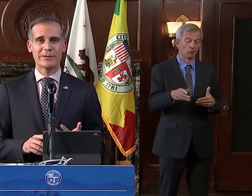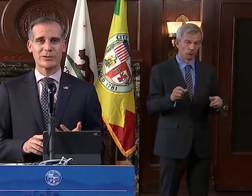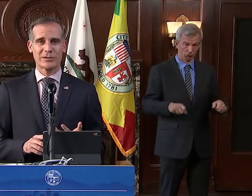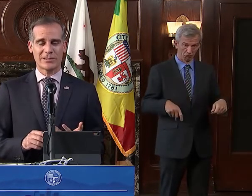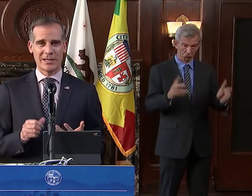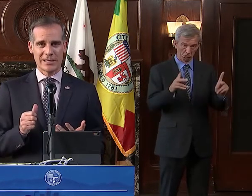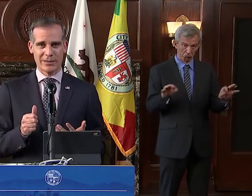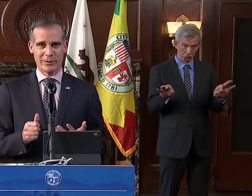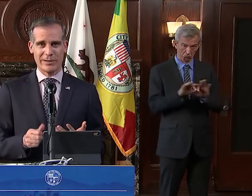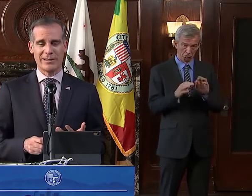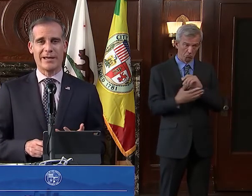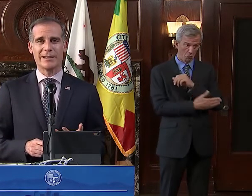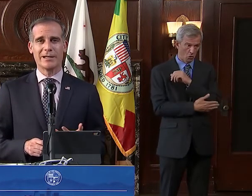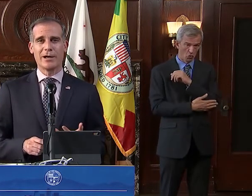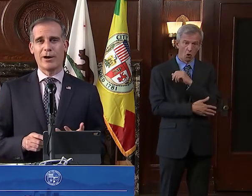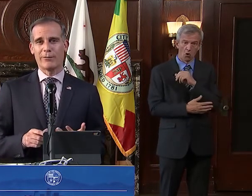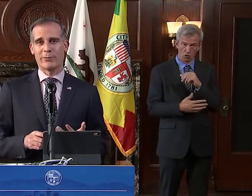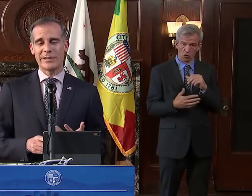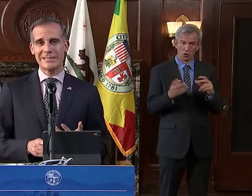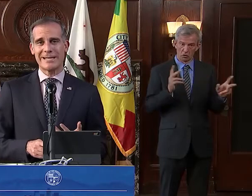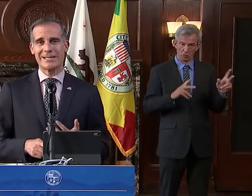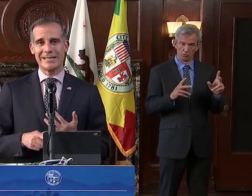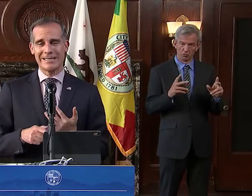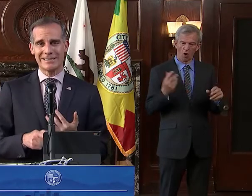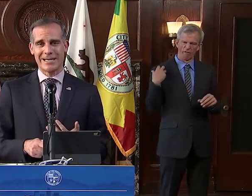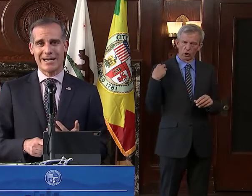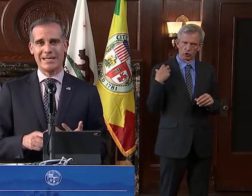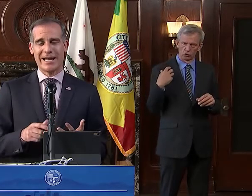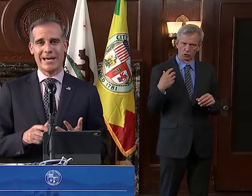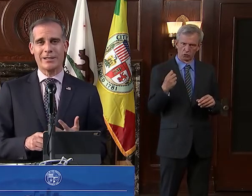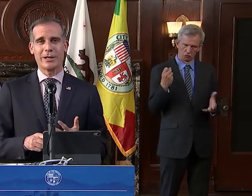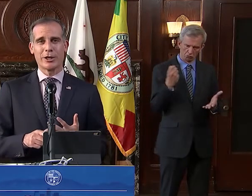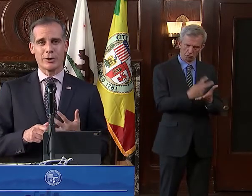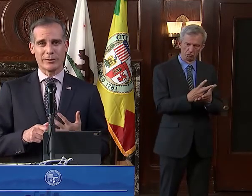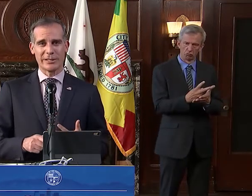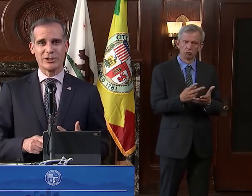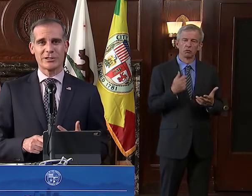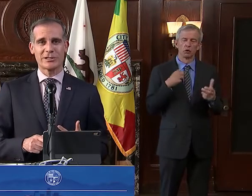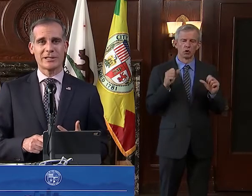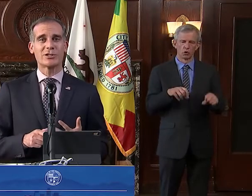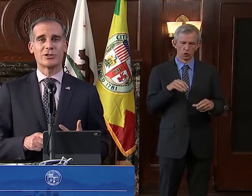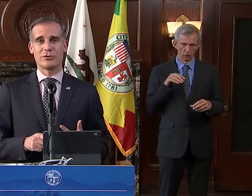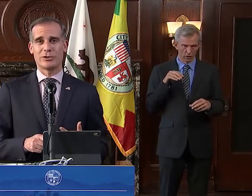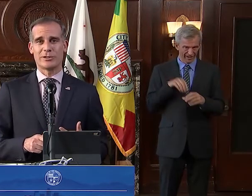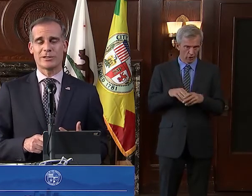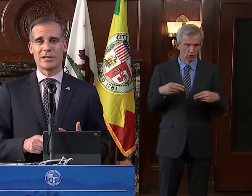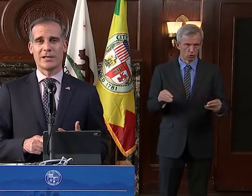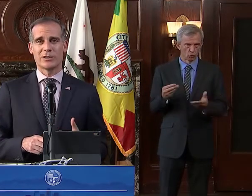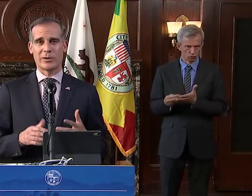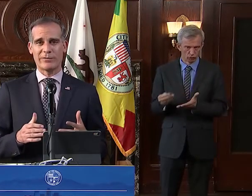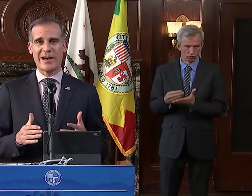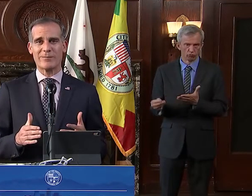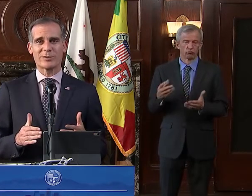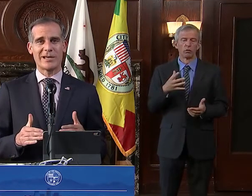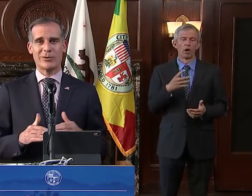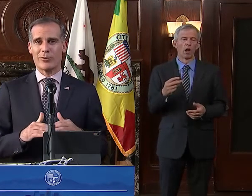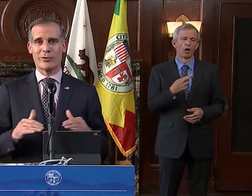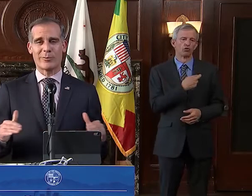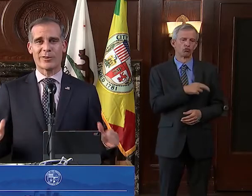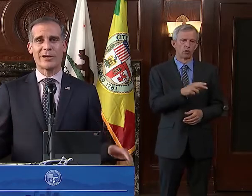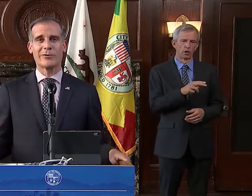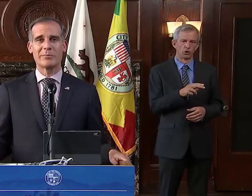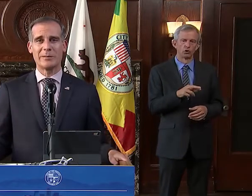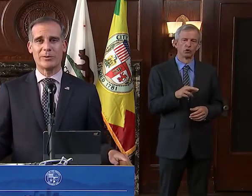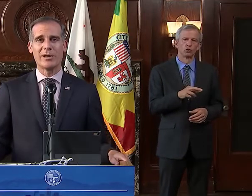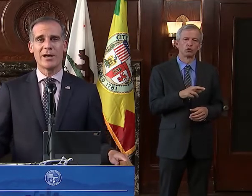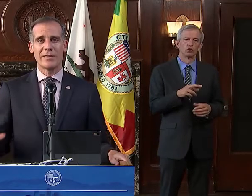county officials give a green light, of retail inside and the religious institutions, 25% or no